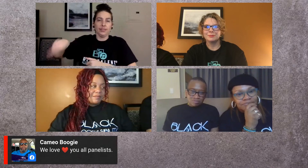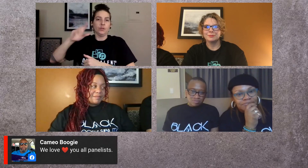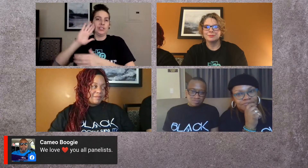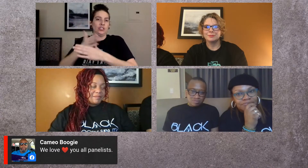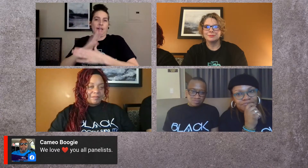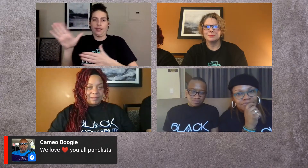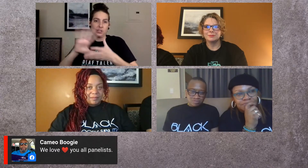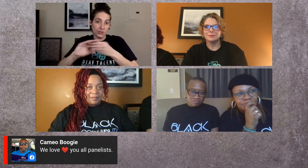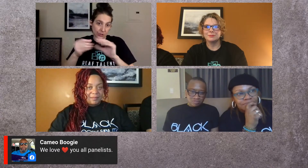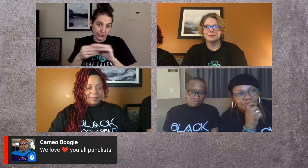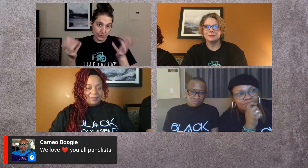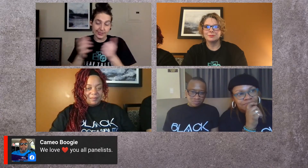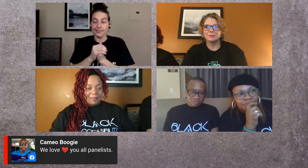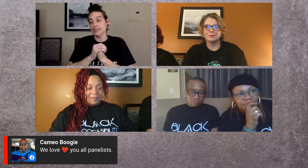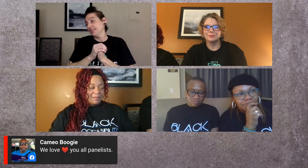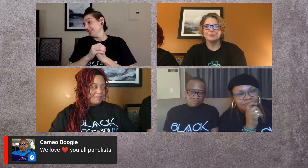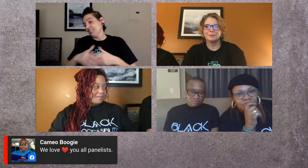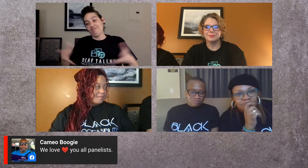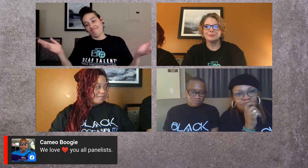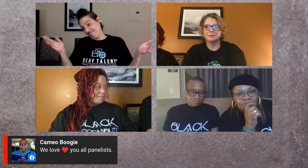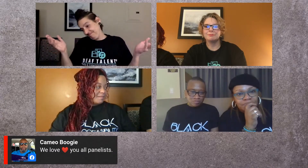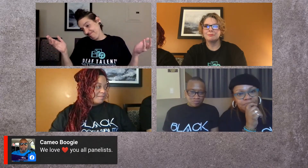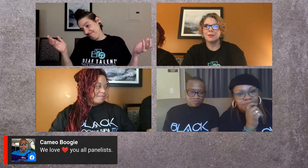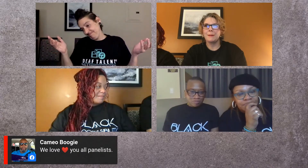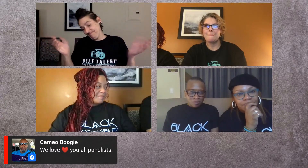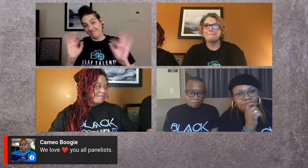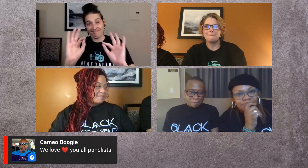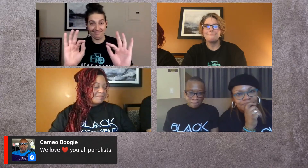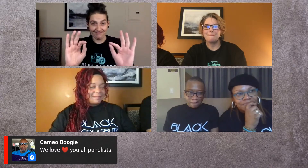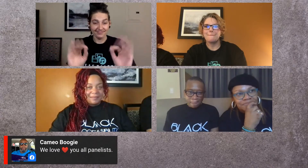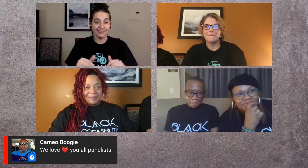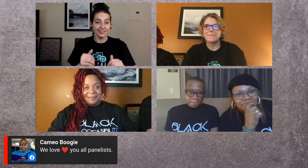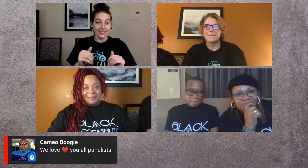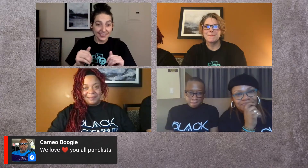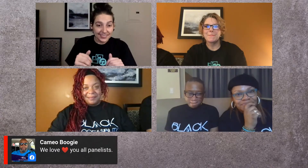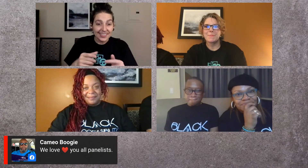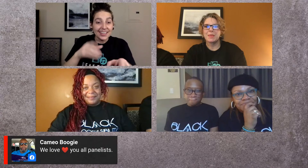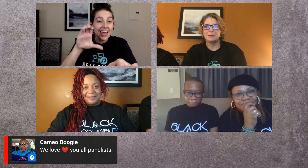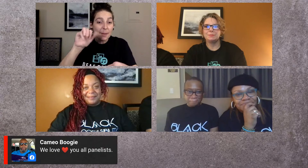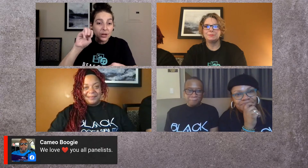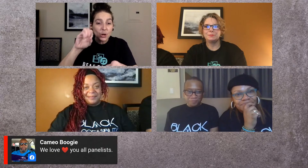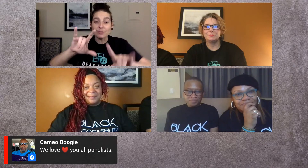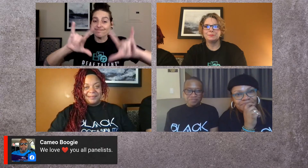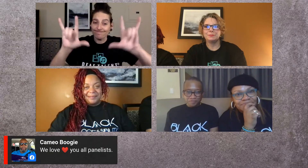We have a lot of teams that can help you learn and share their stories.